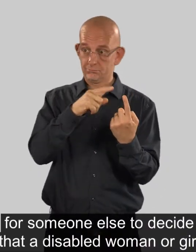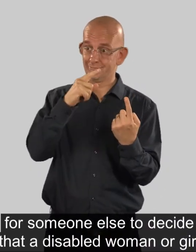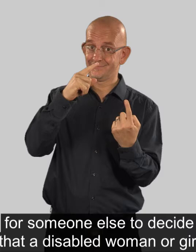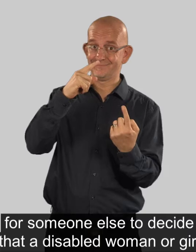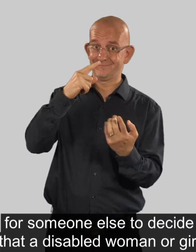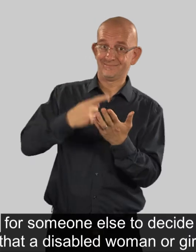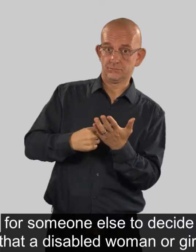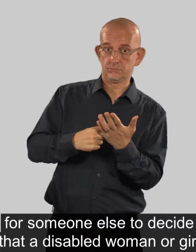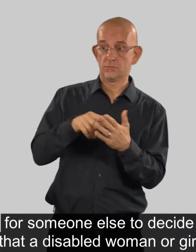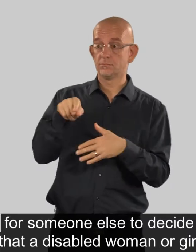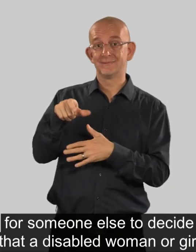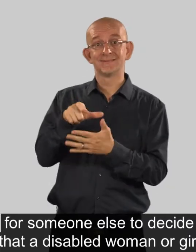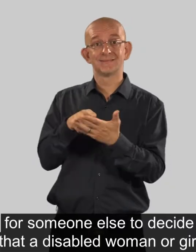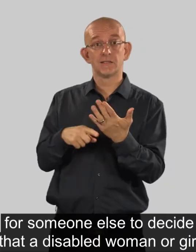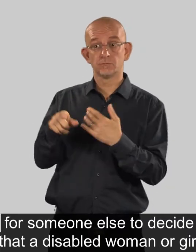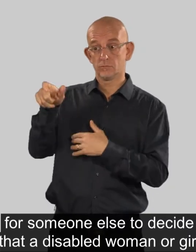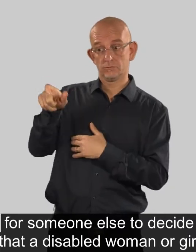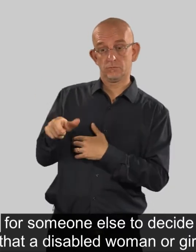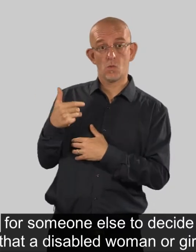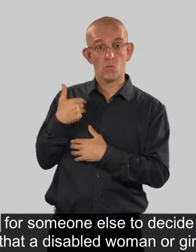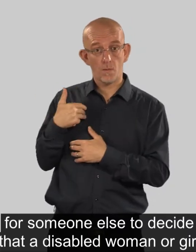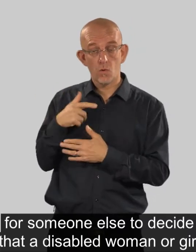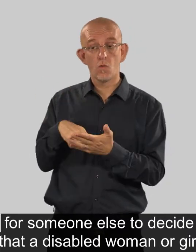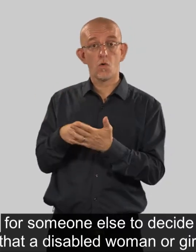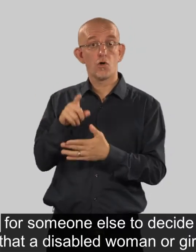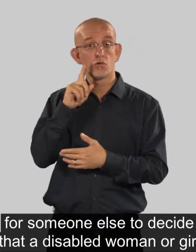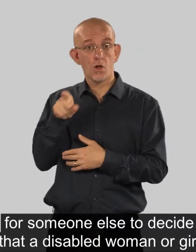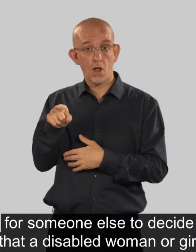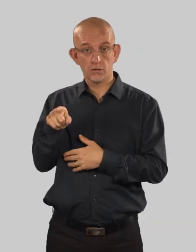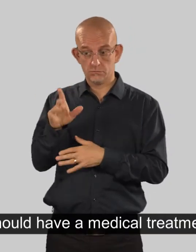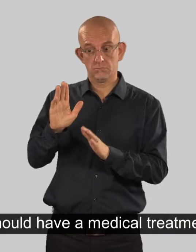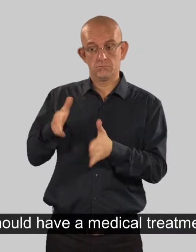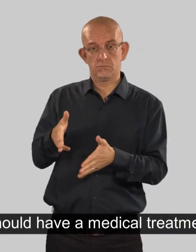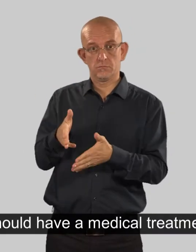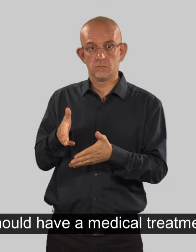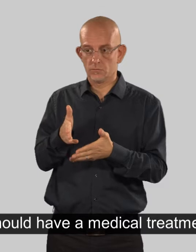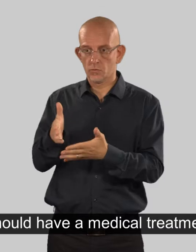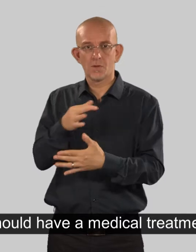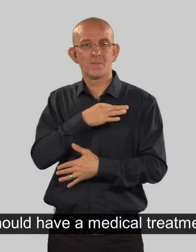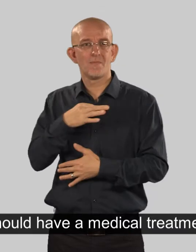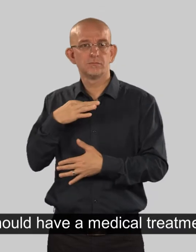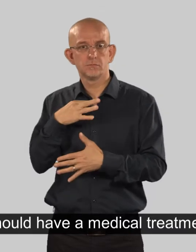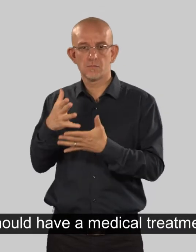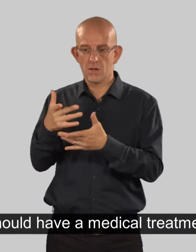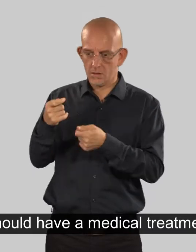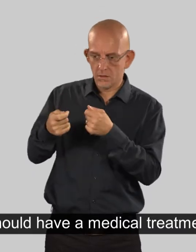disabled woman or girl should have a medical treatment that could leave them unable to have children.